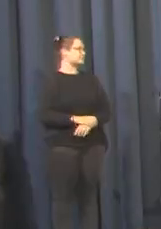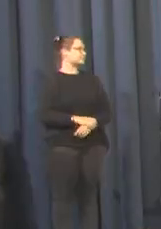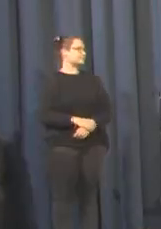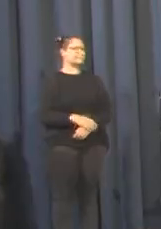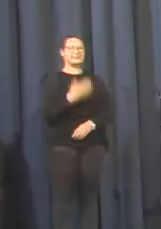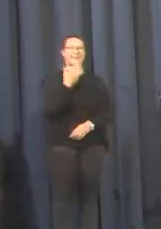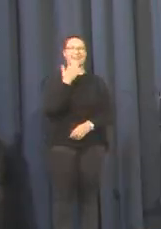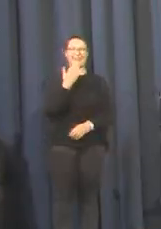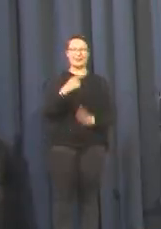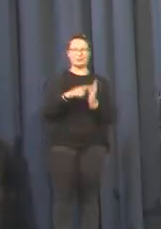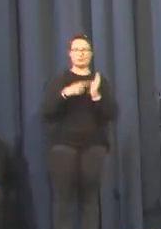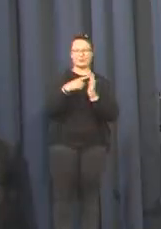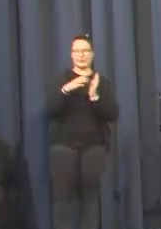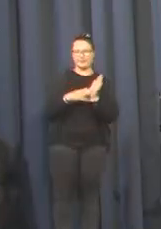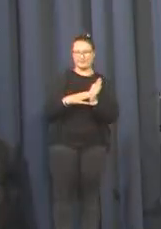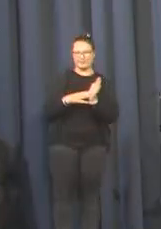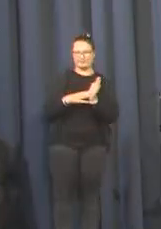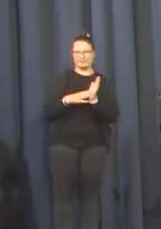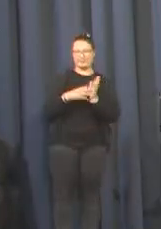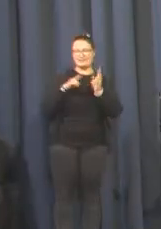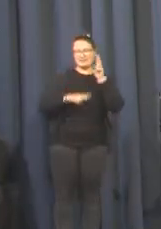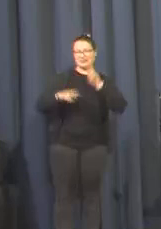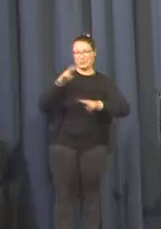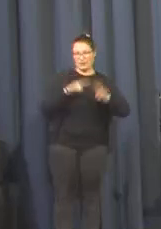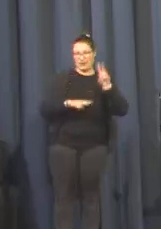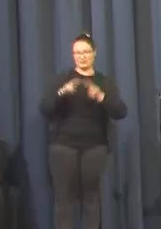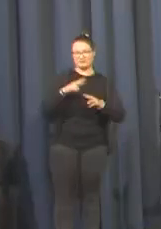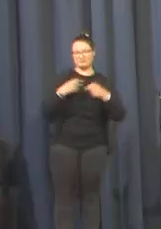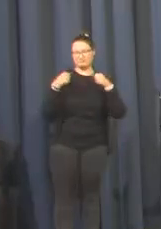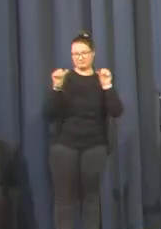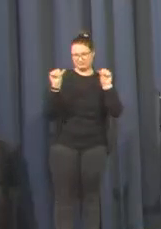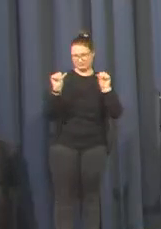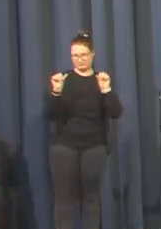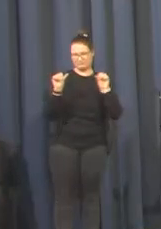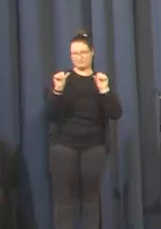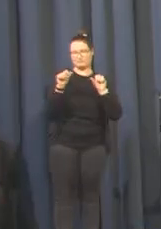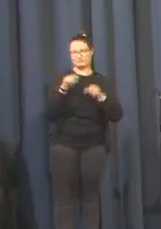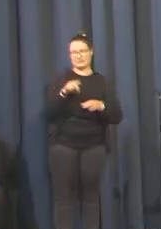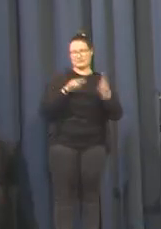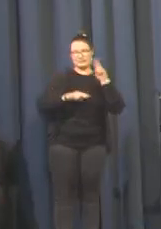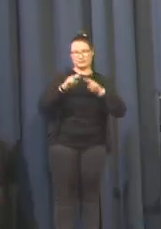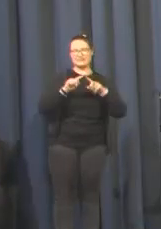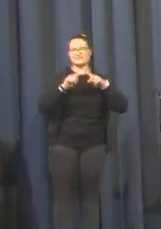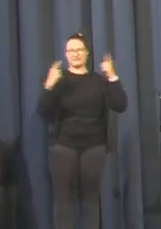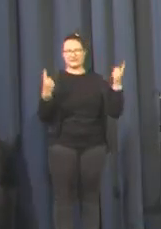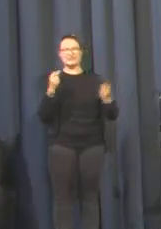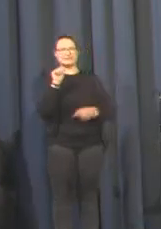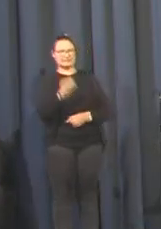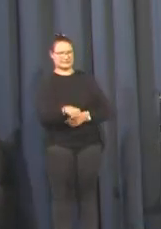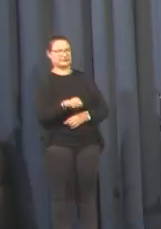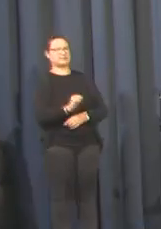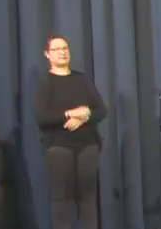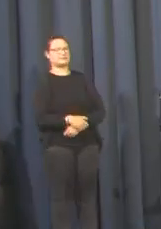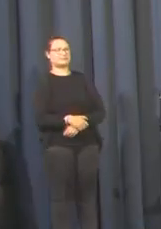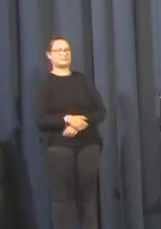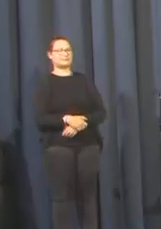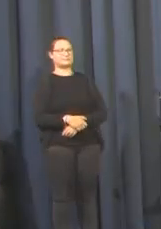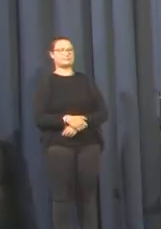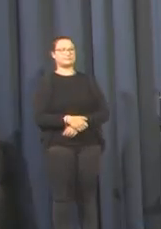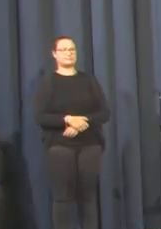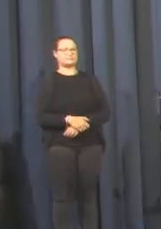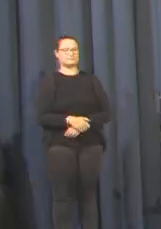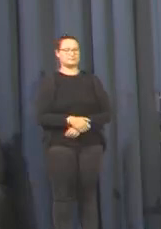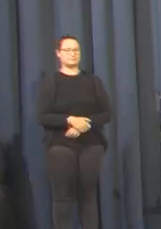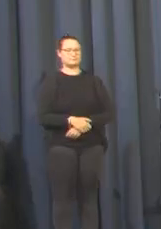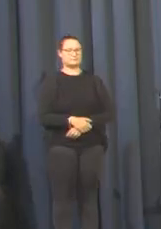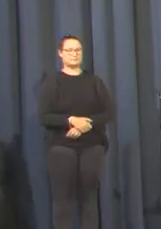Thanks, yeah, so we did do statistical analysis, and yes, they were statistically different. But like I said, there